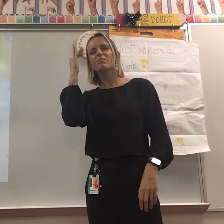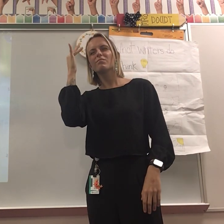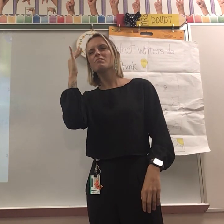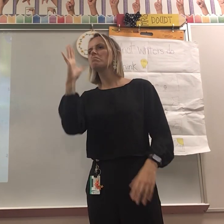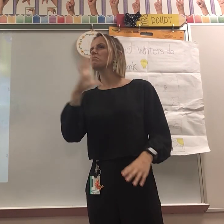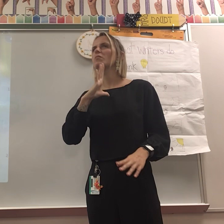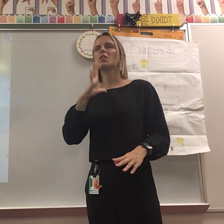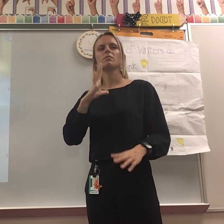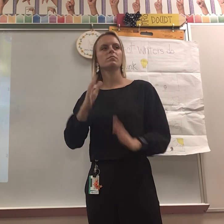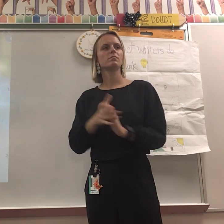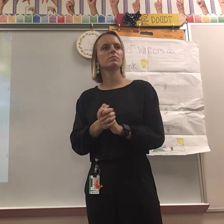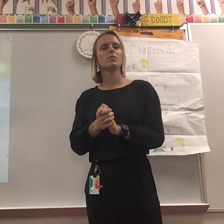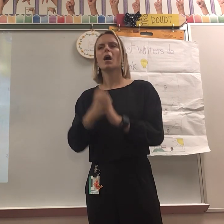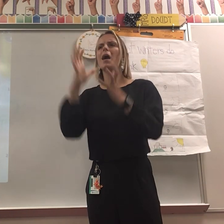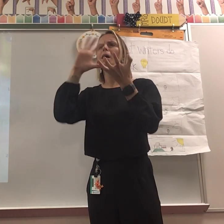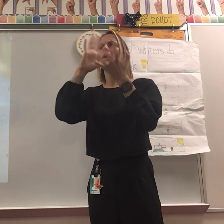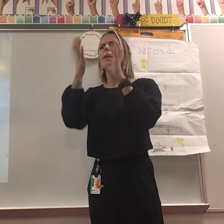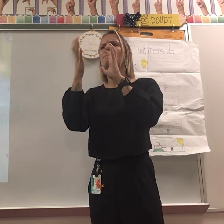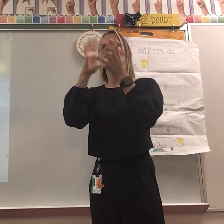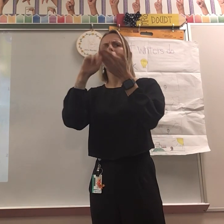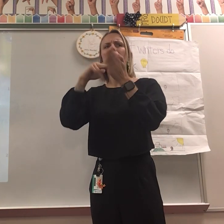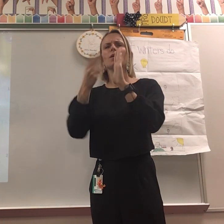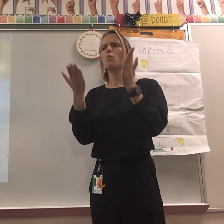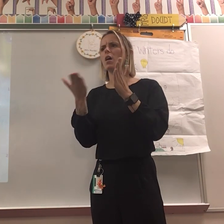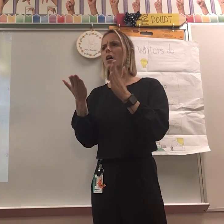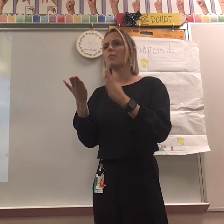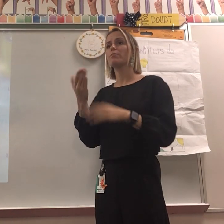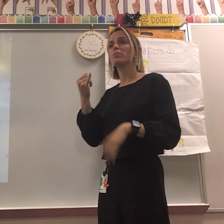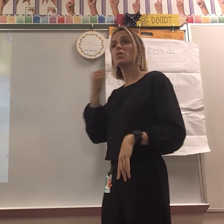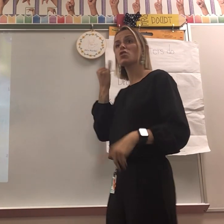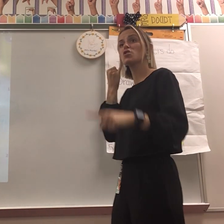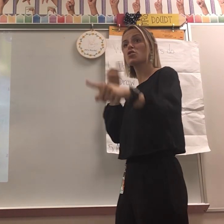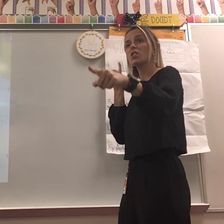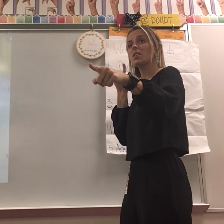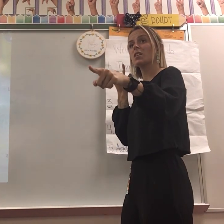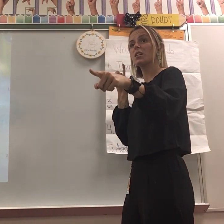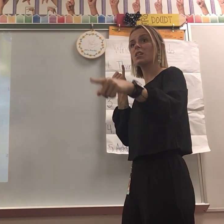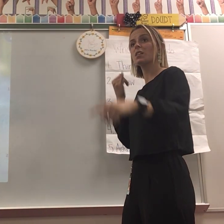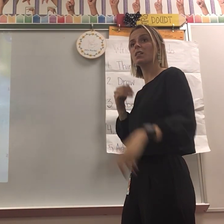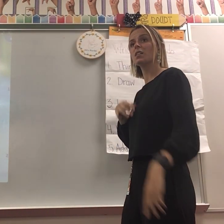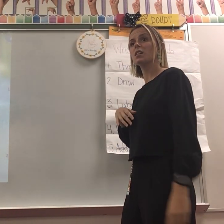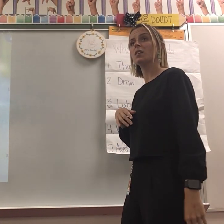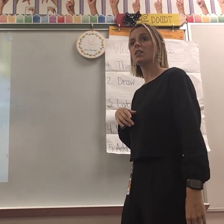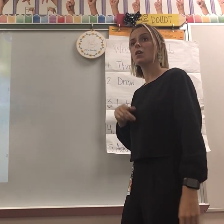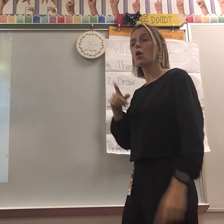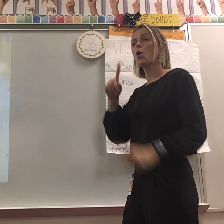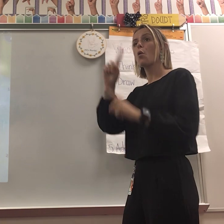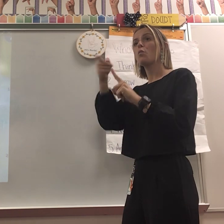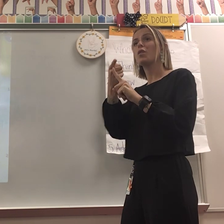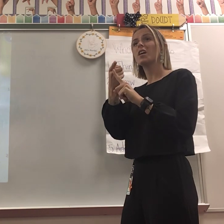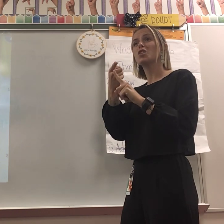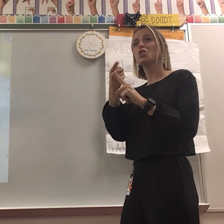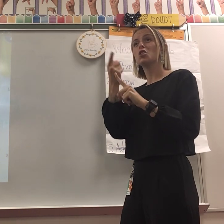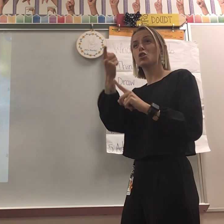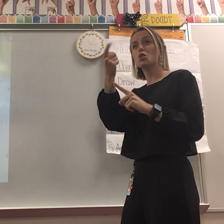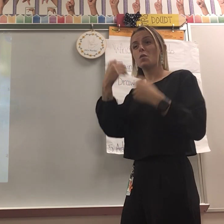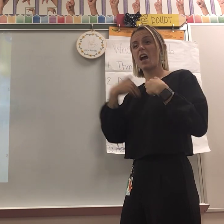Okay. Jaylene? So you take two things and then